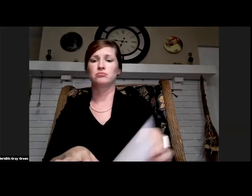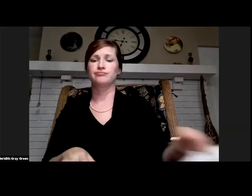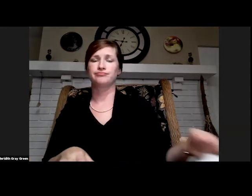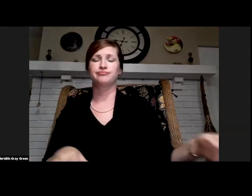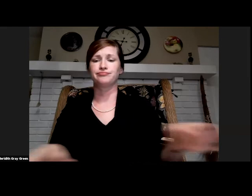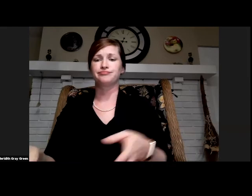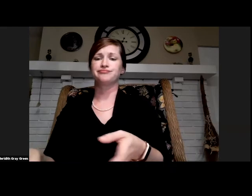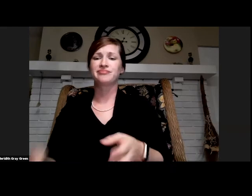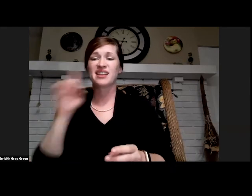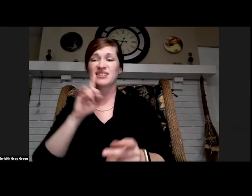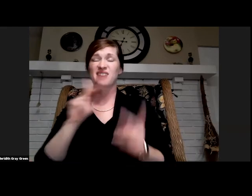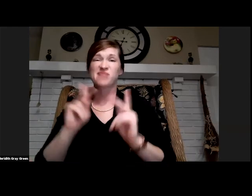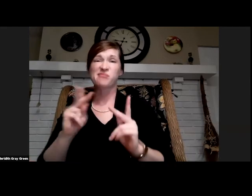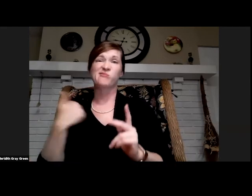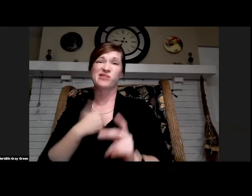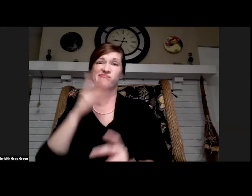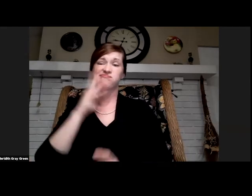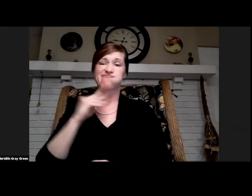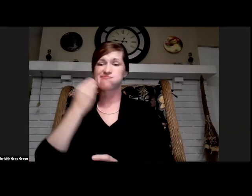has a strong emotional response.